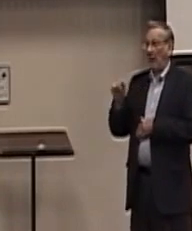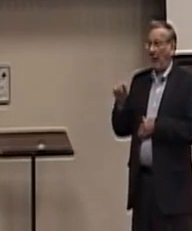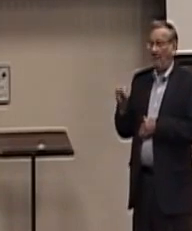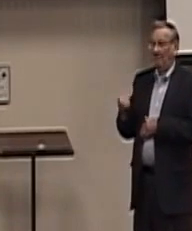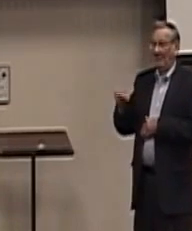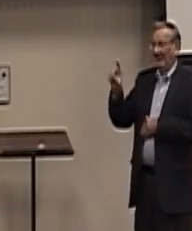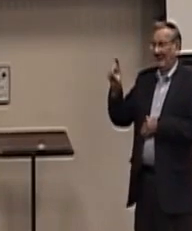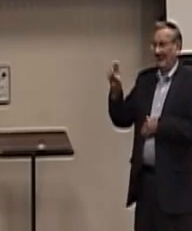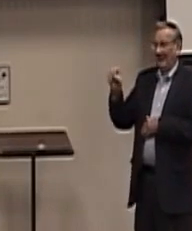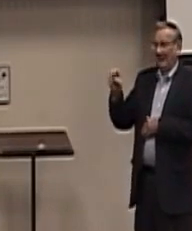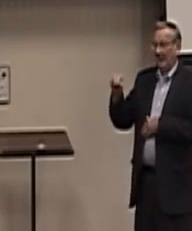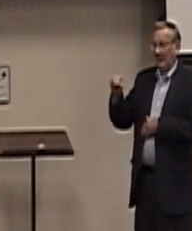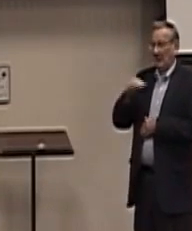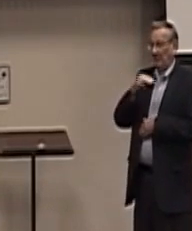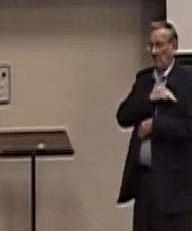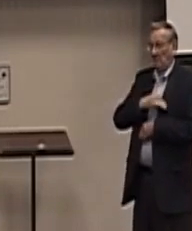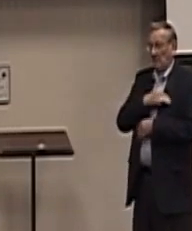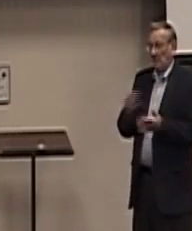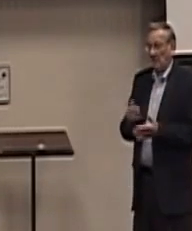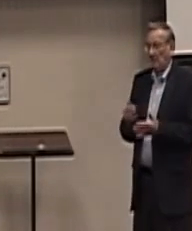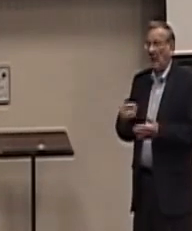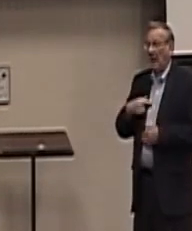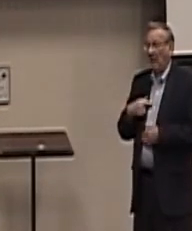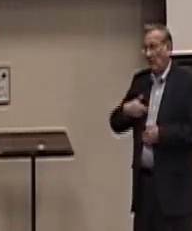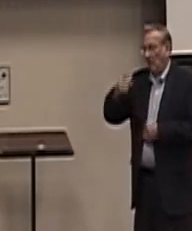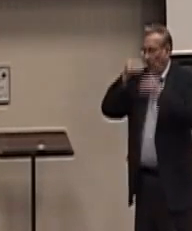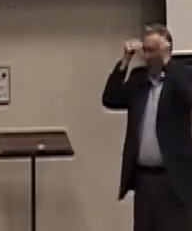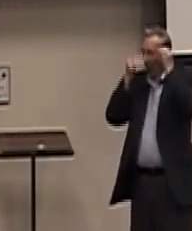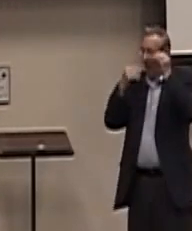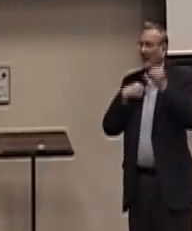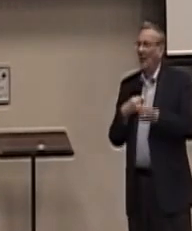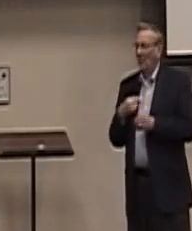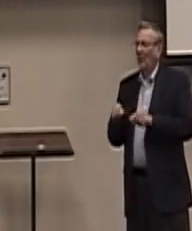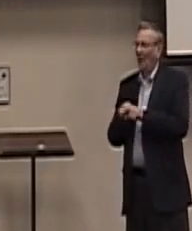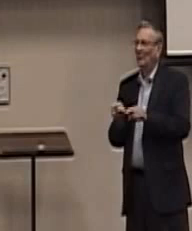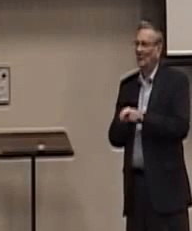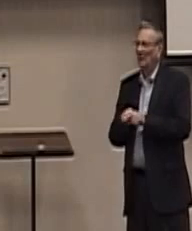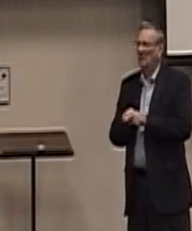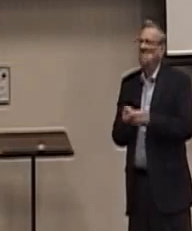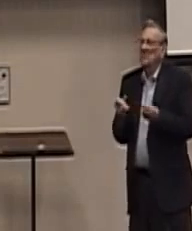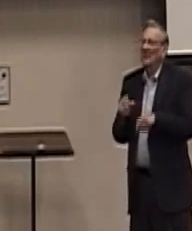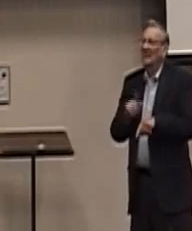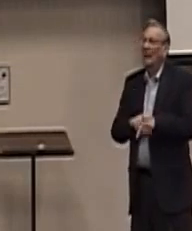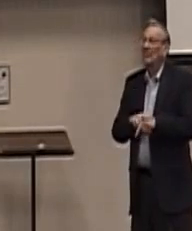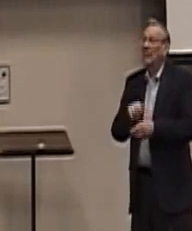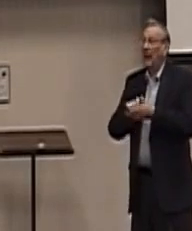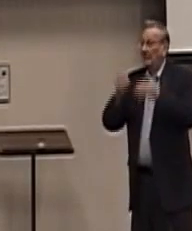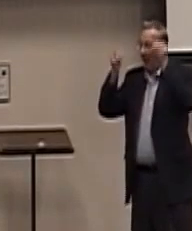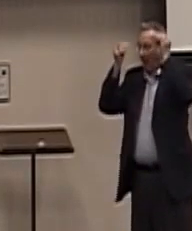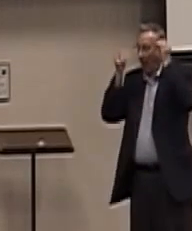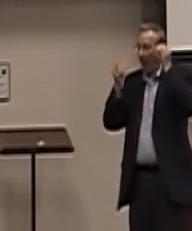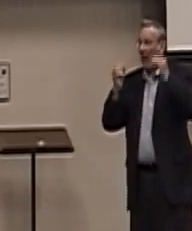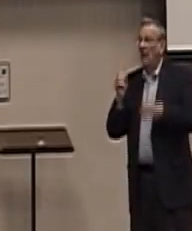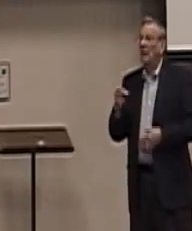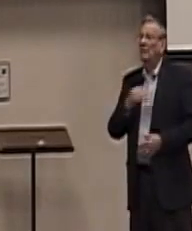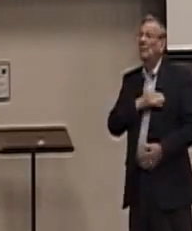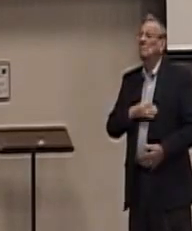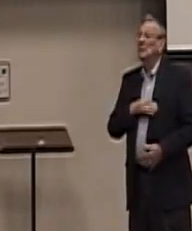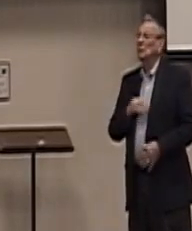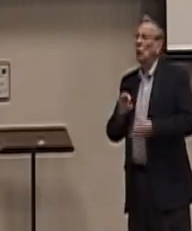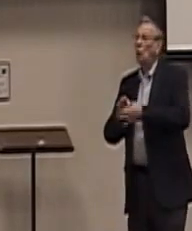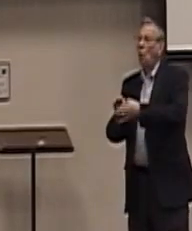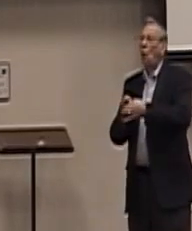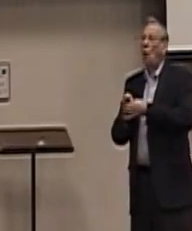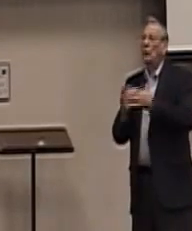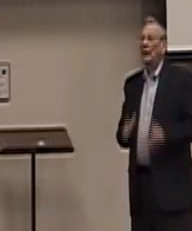here at Sunset, but I also have another hat that I get to wear sometimes, or a lot of the time, and that's the hat of the Mission Coordinator